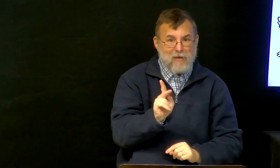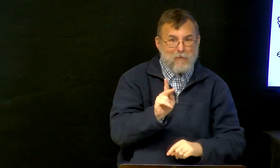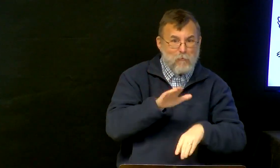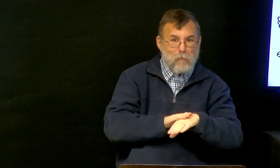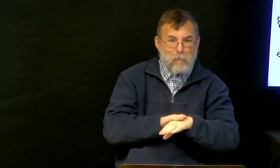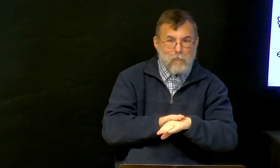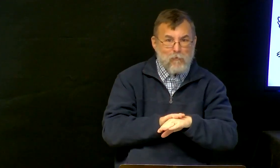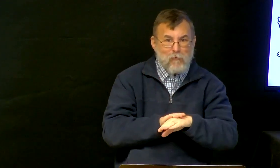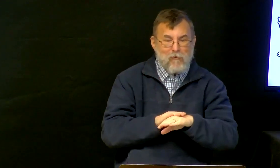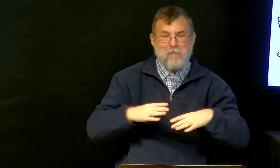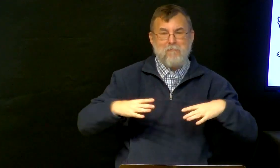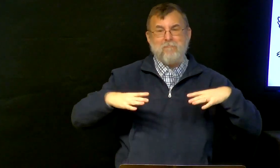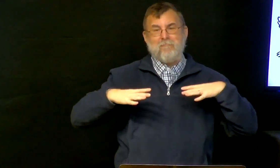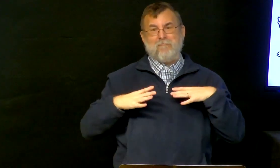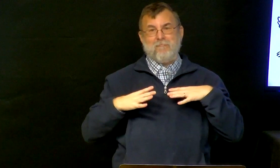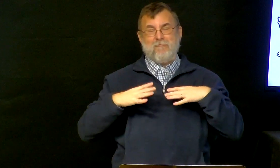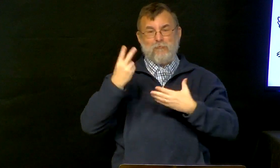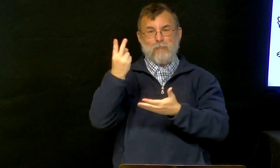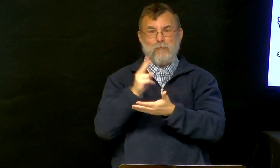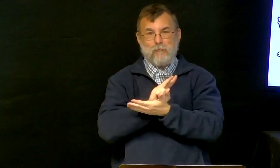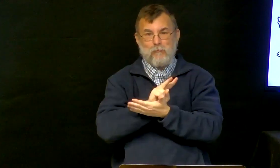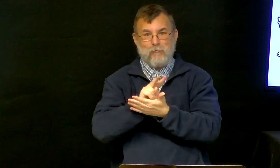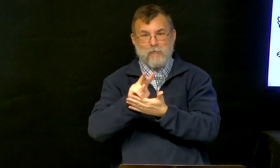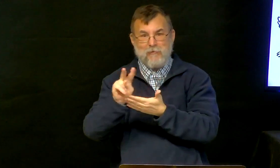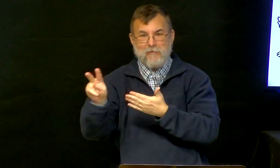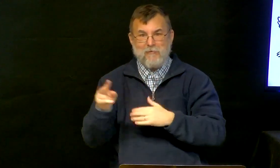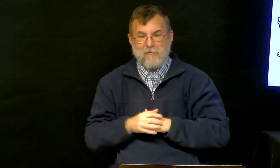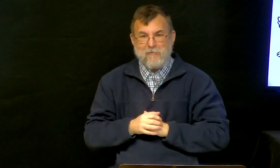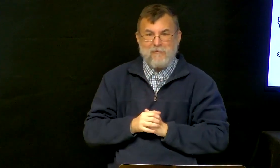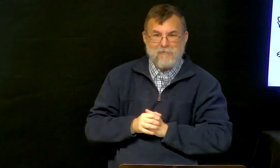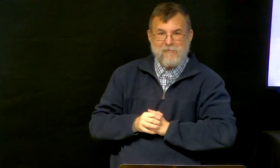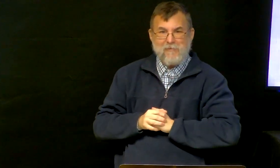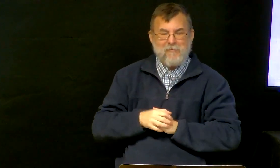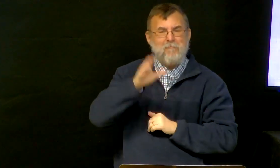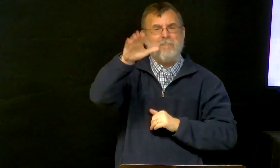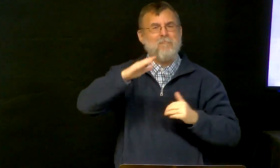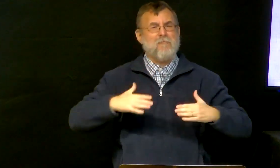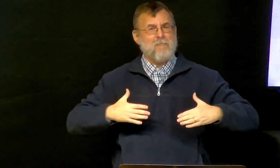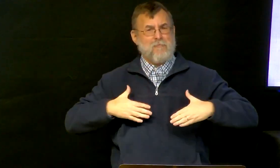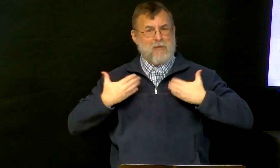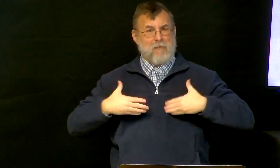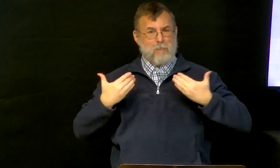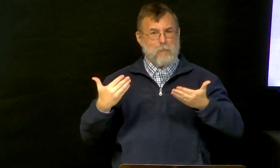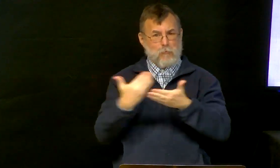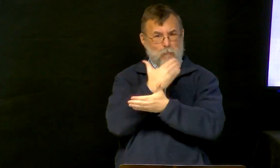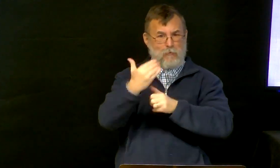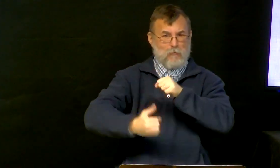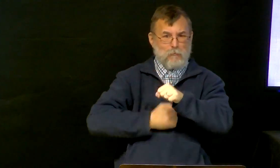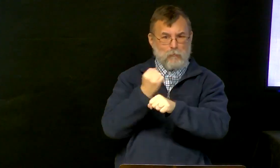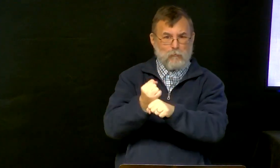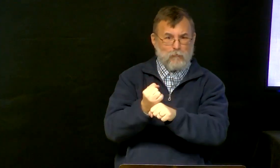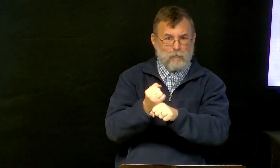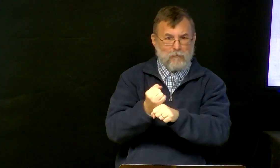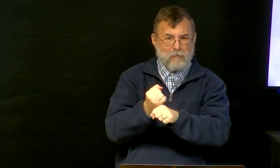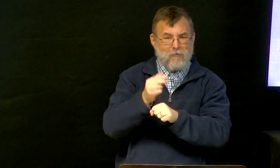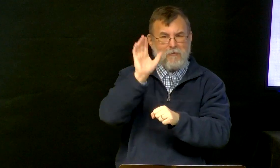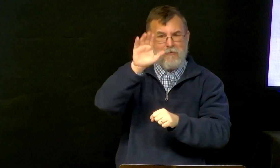Finally, PDC is back. We had a little 2-week break, but we're back. And